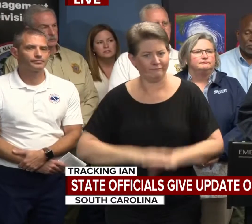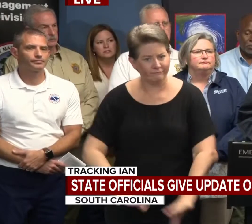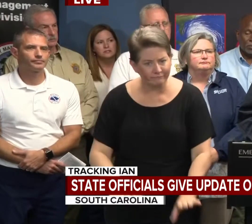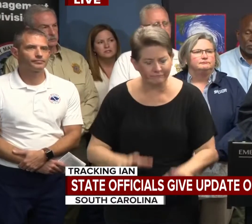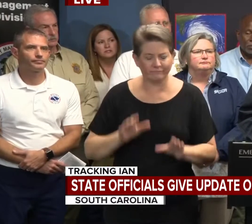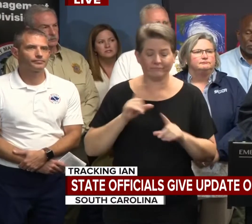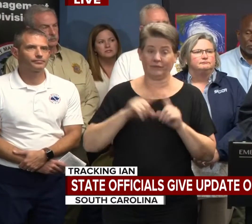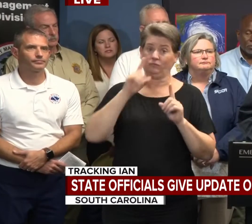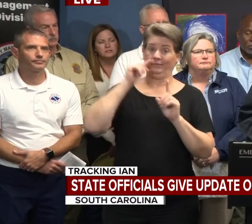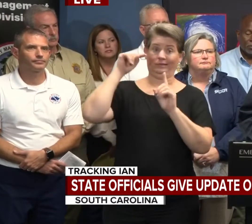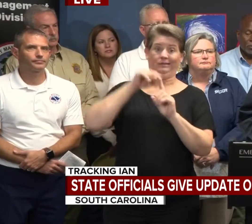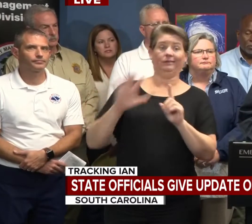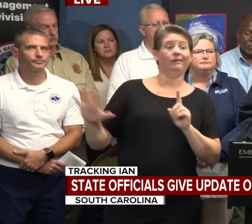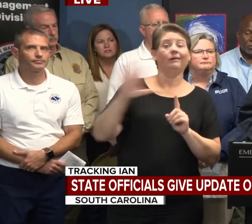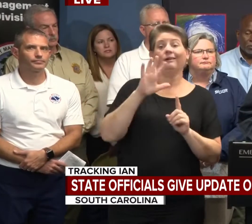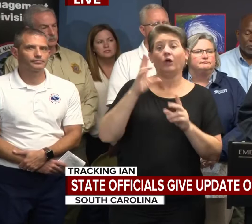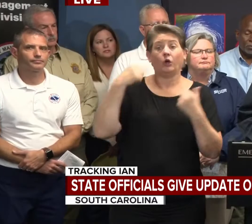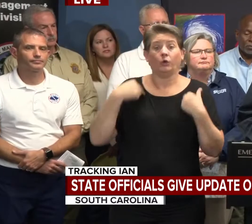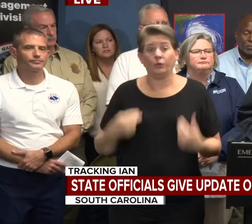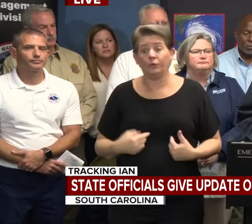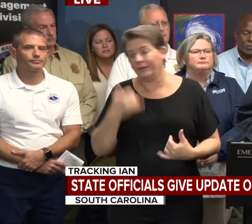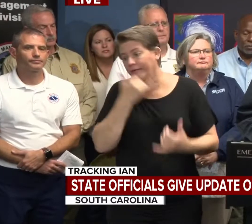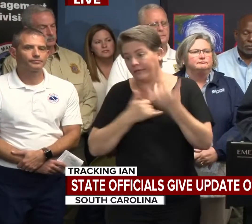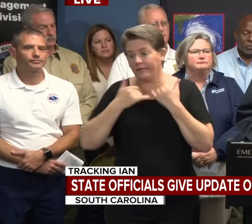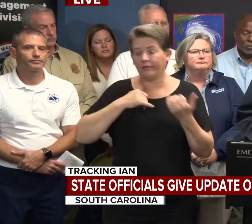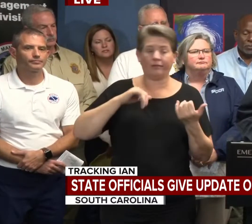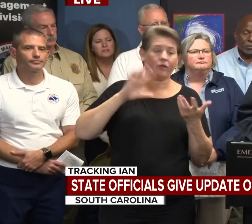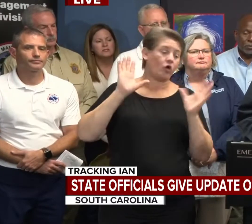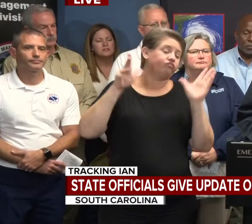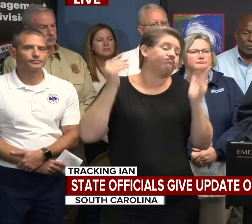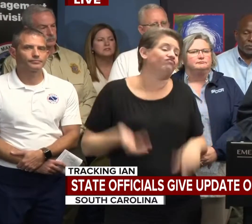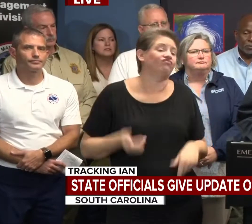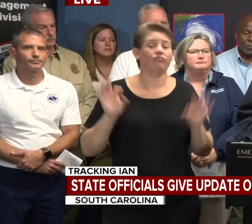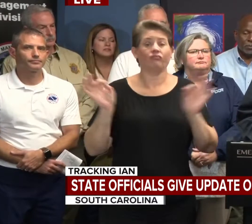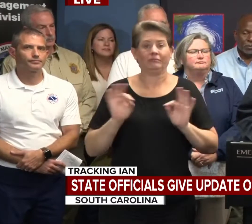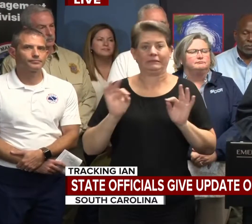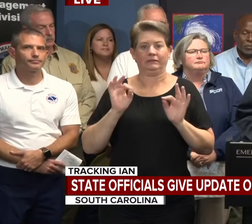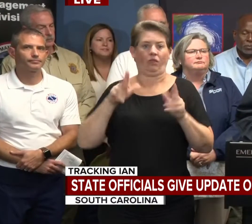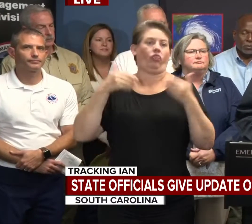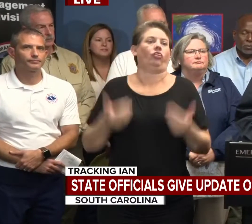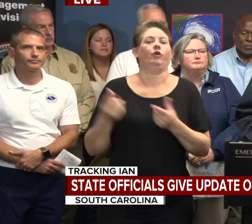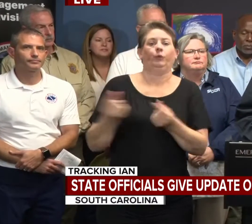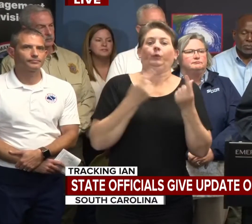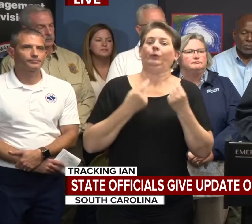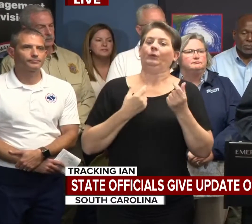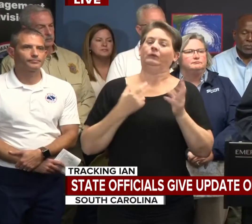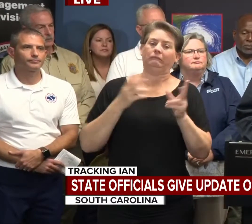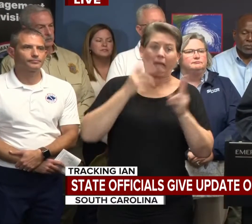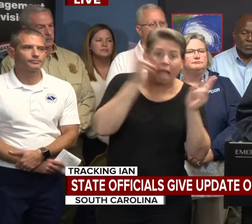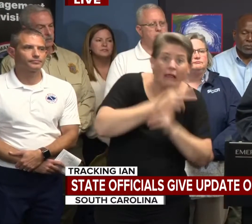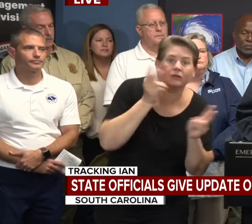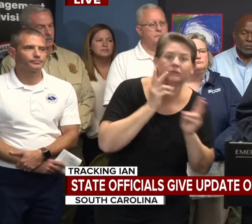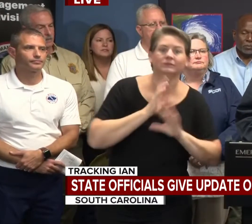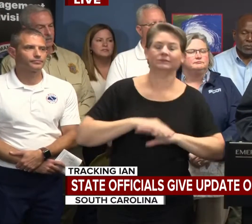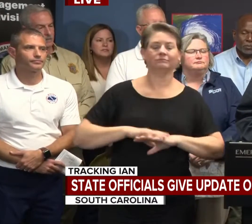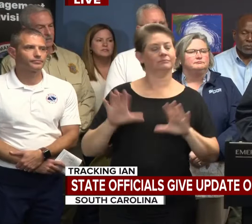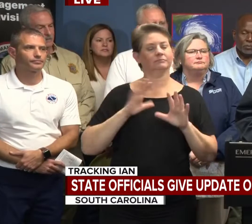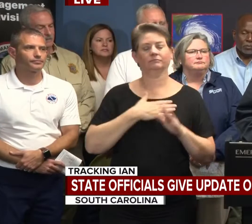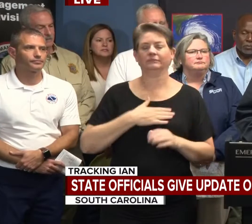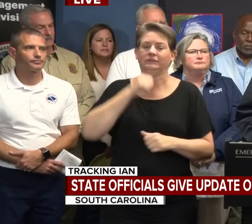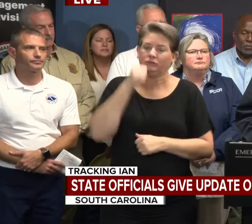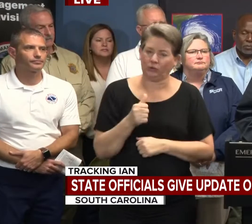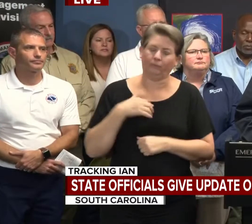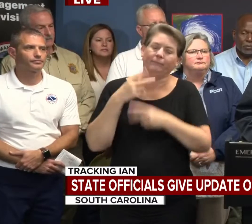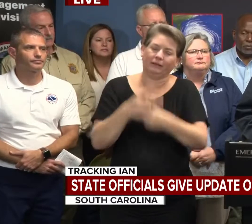the deadliest thing that we have. Misjudgments, miscalculations, carelessness. So be careful and